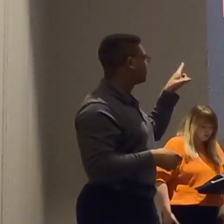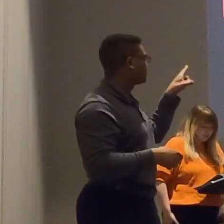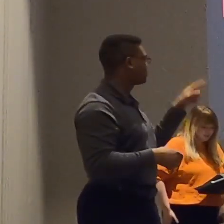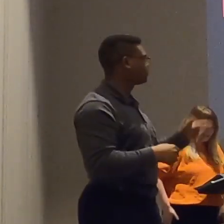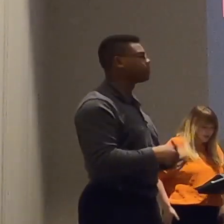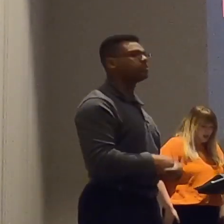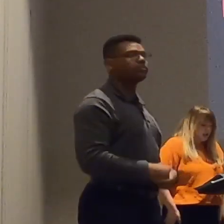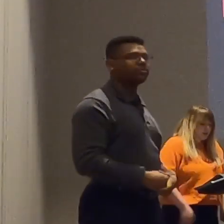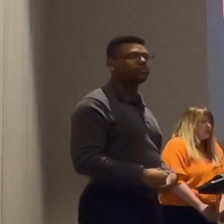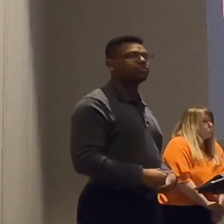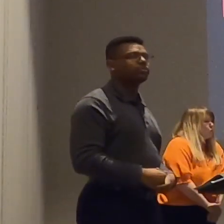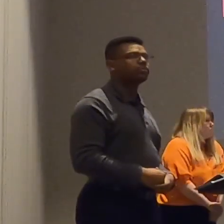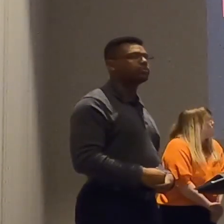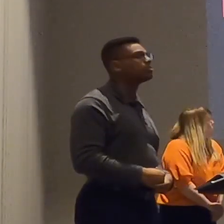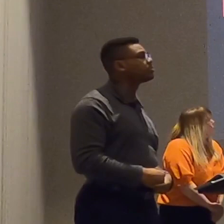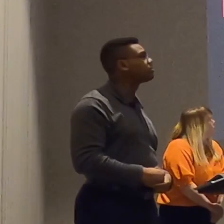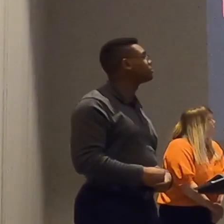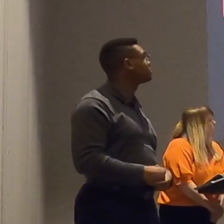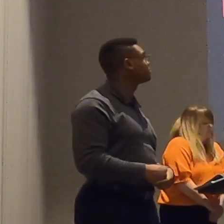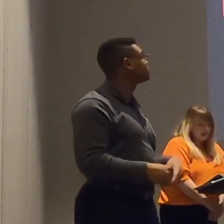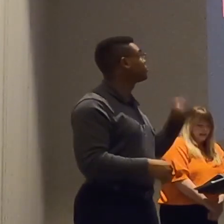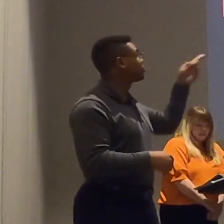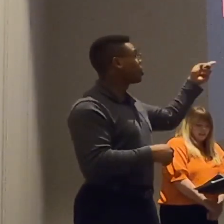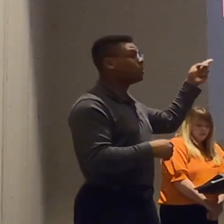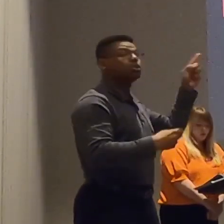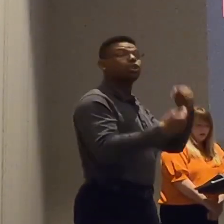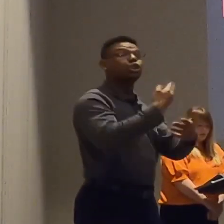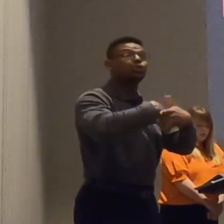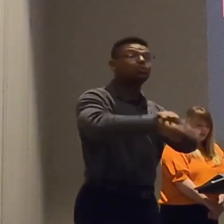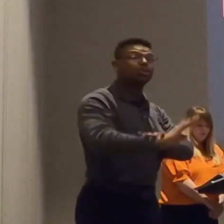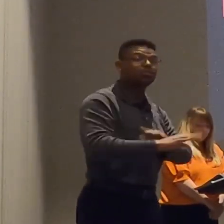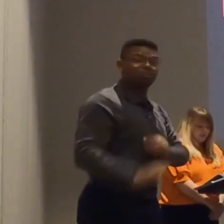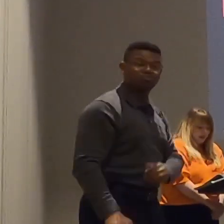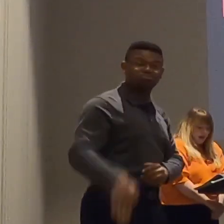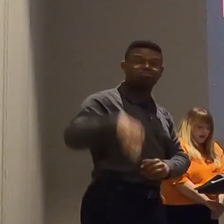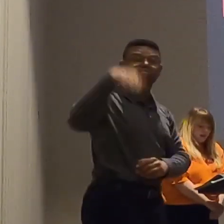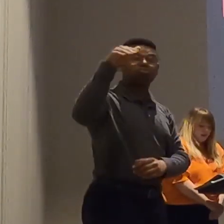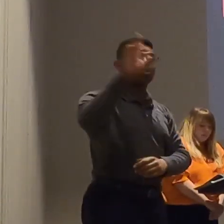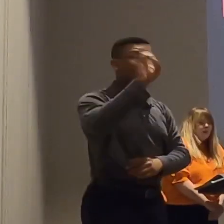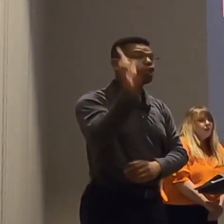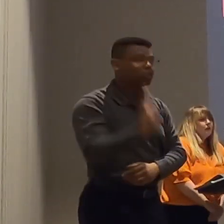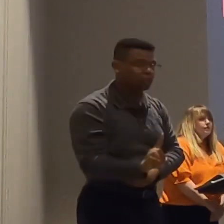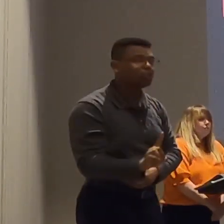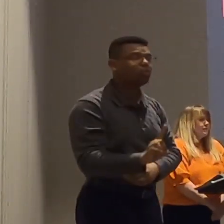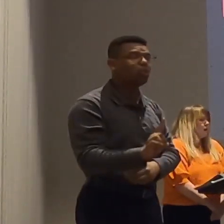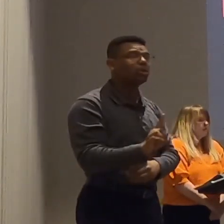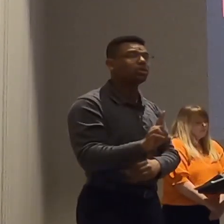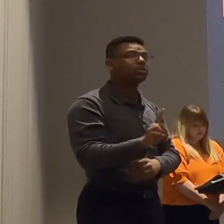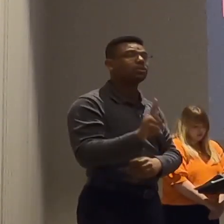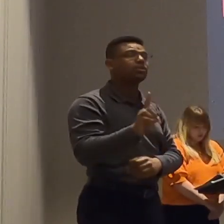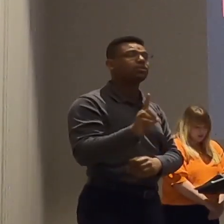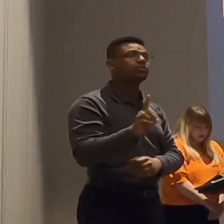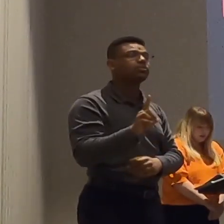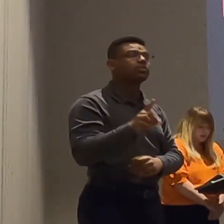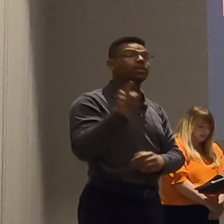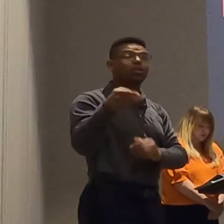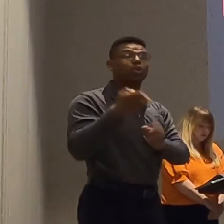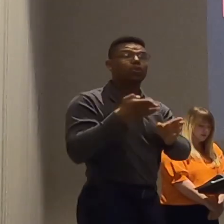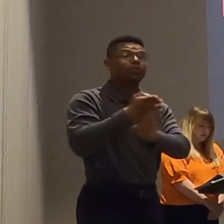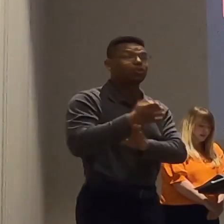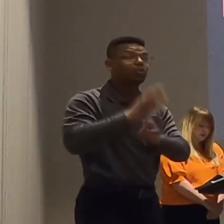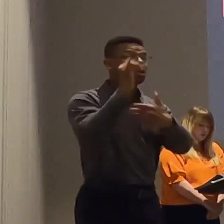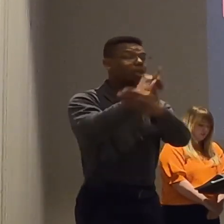FIA's holdings. So Bowman was born and raised in Detroit, Michigan, and being an artist was not her first career.